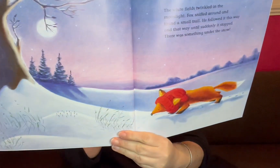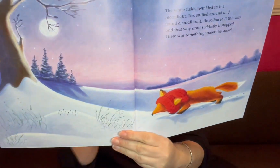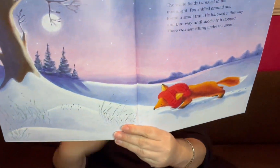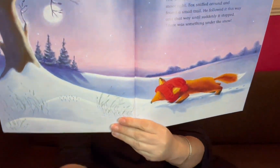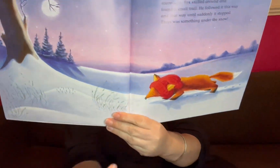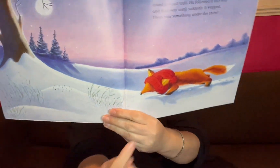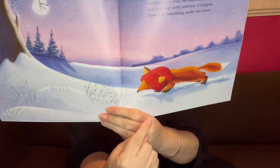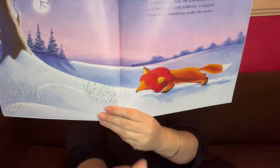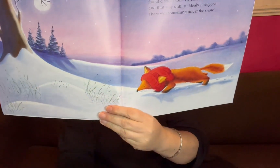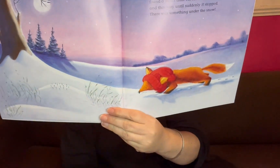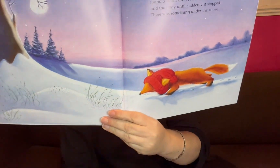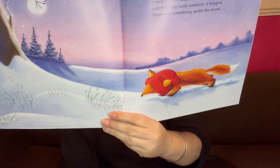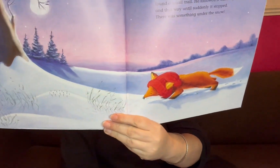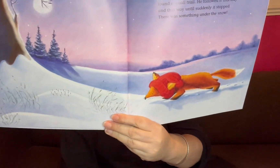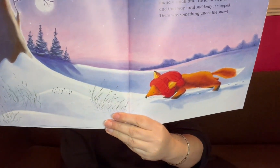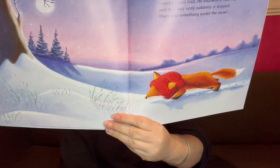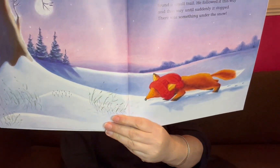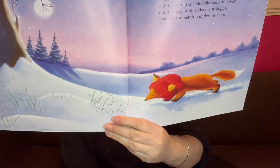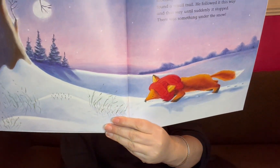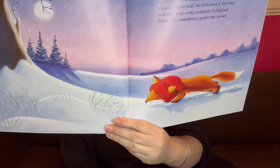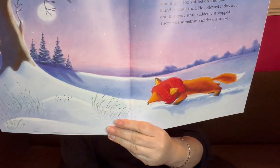You can see where his ears are in the hat.